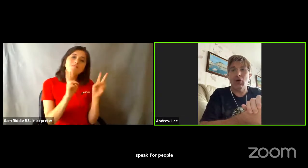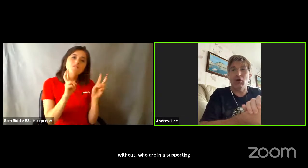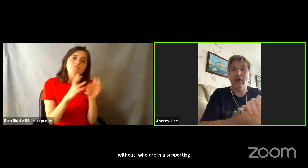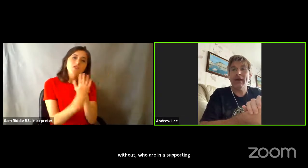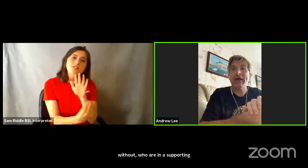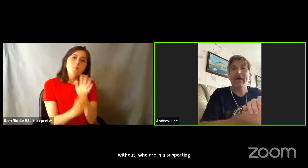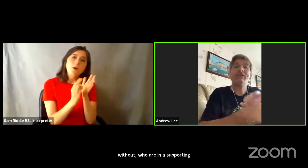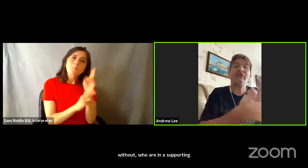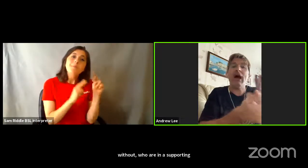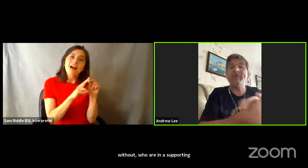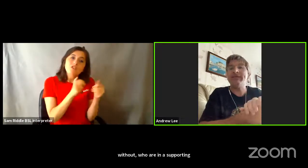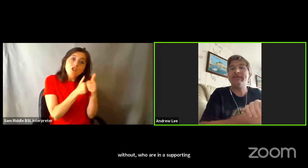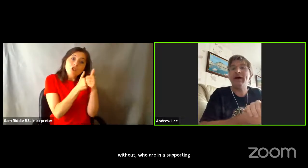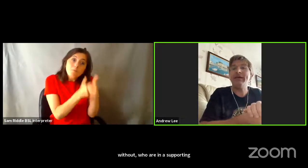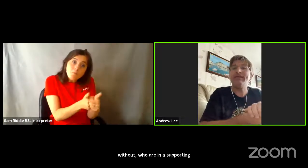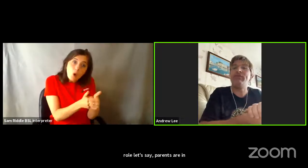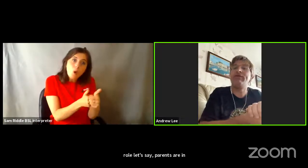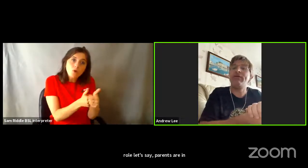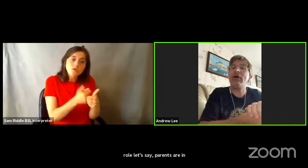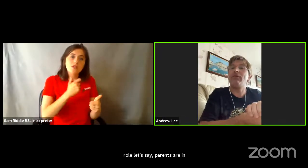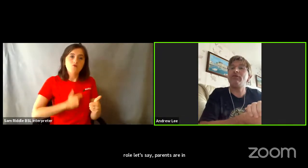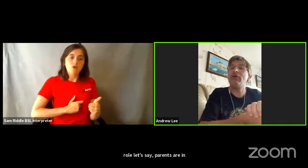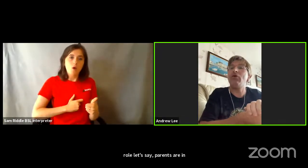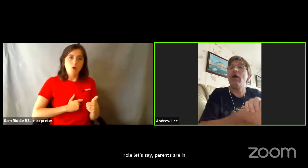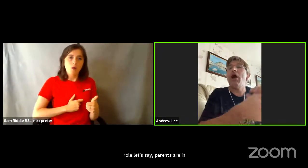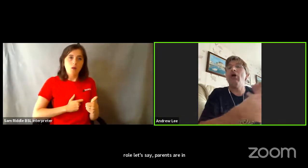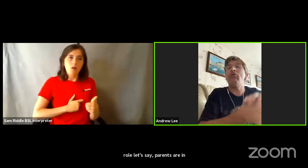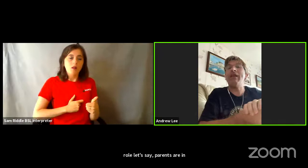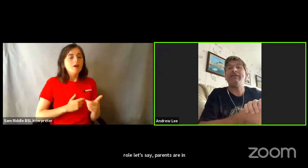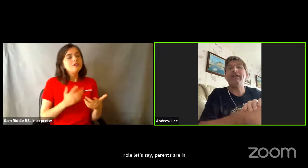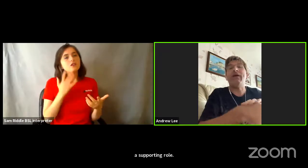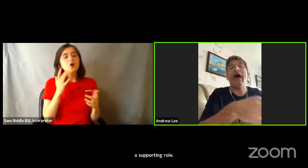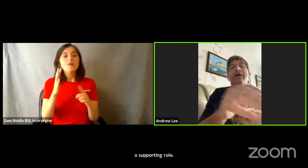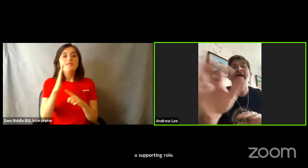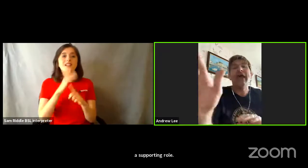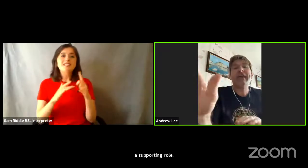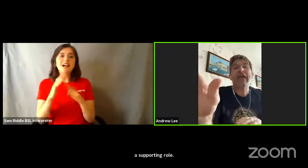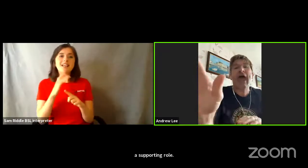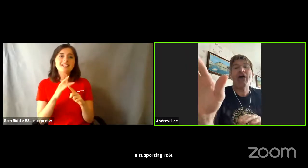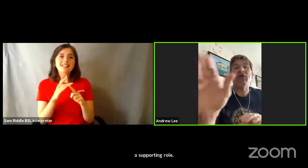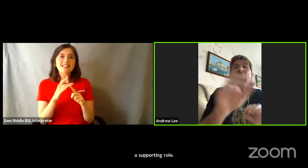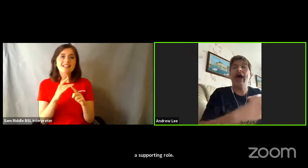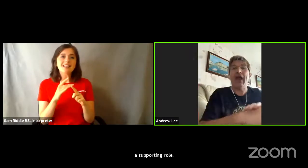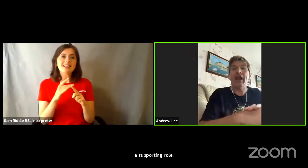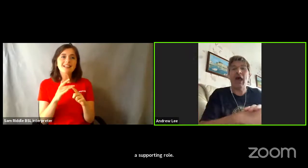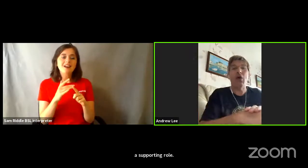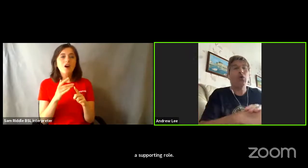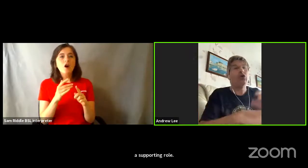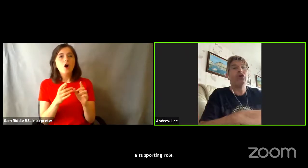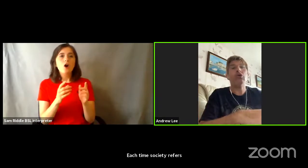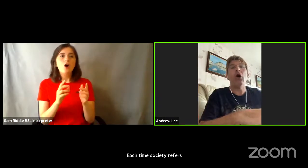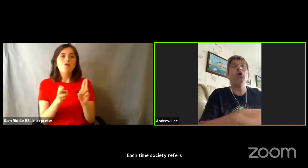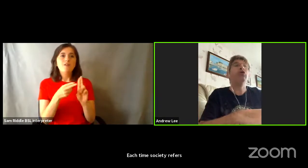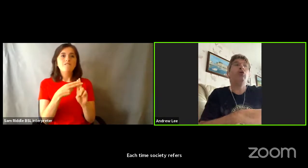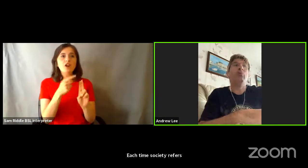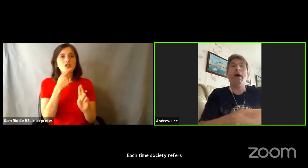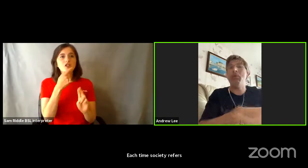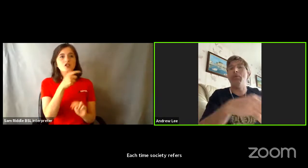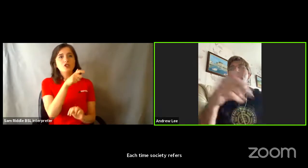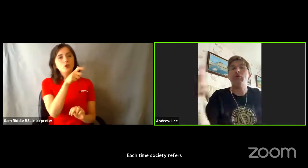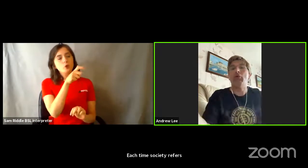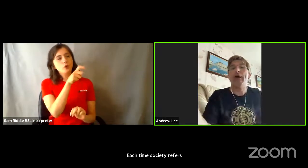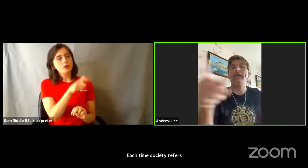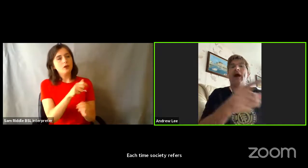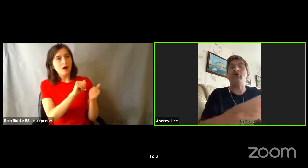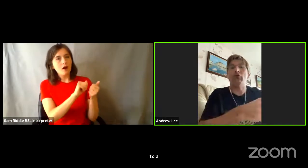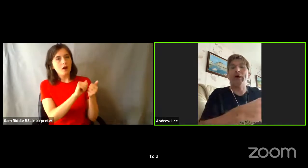supporting role. Each time society refers to a relative as carer, hello, you're not, you're my